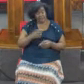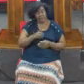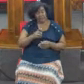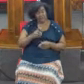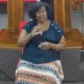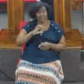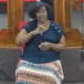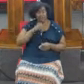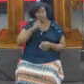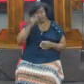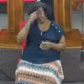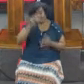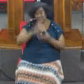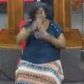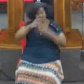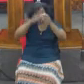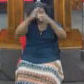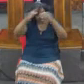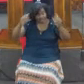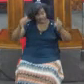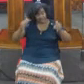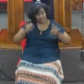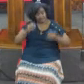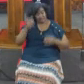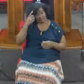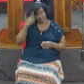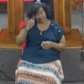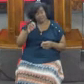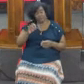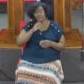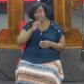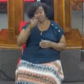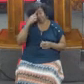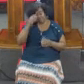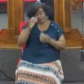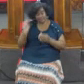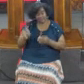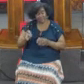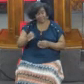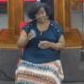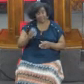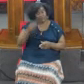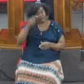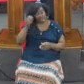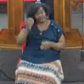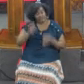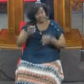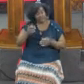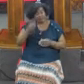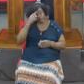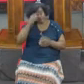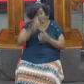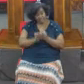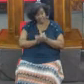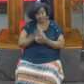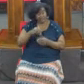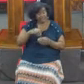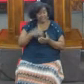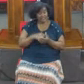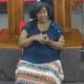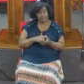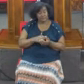believe in heaven. You and I don't believe in eternity, because had we believe in heaven, and had we believe in hell, and had we